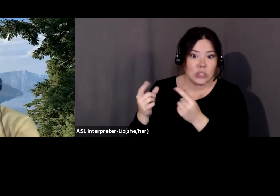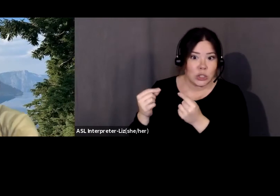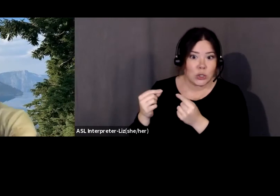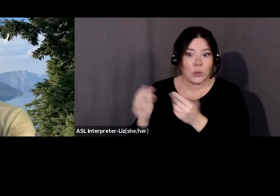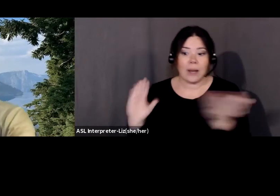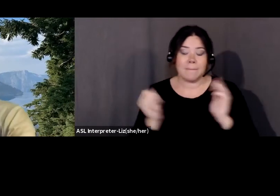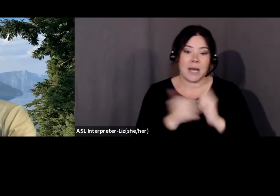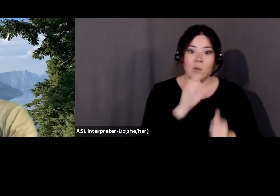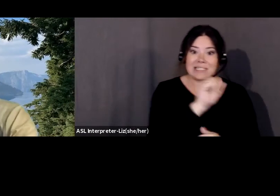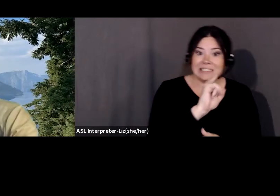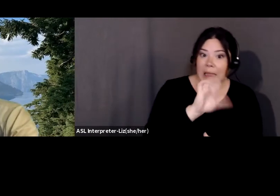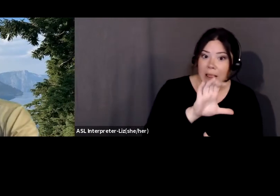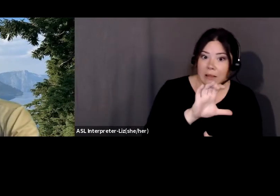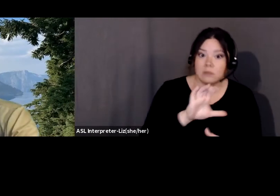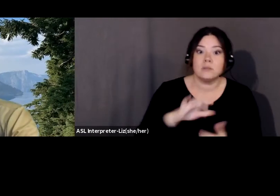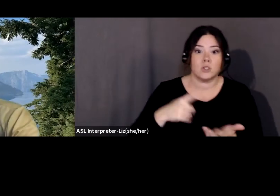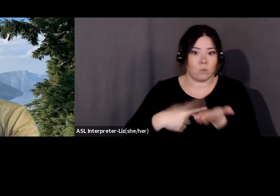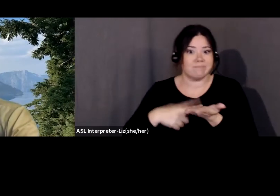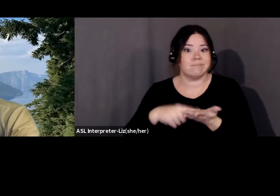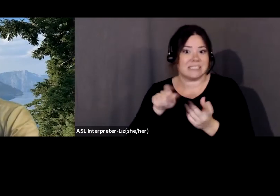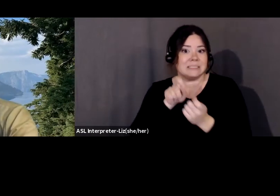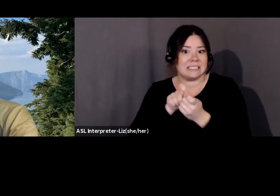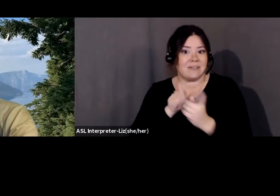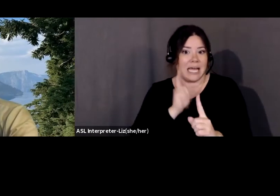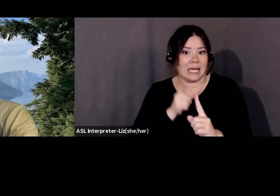So talking about specific expectations.